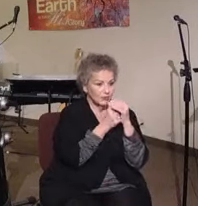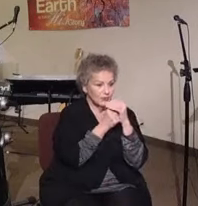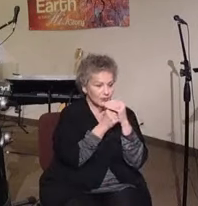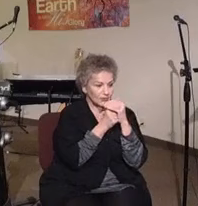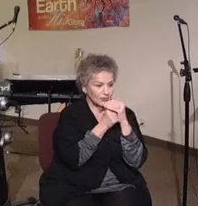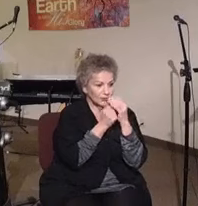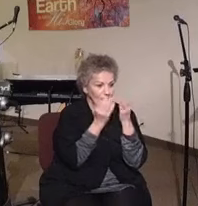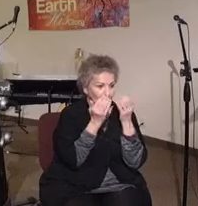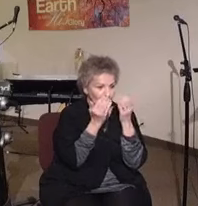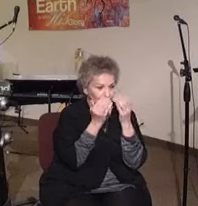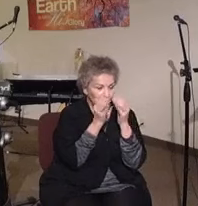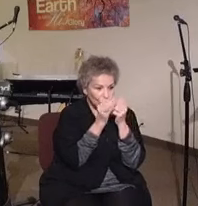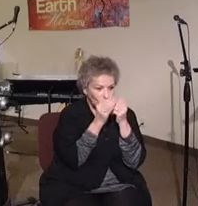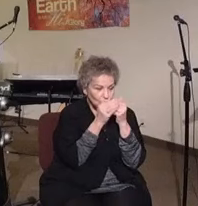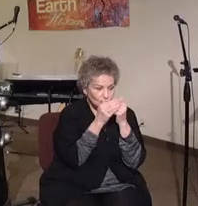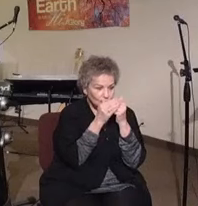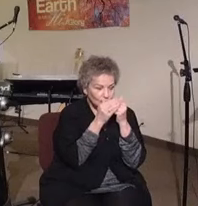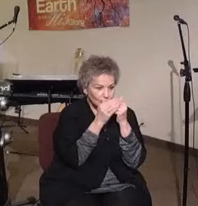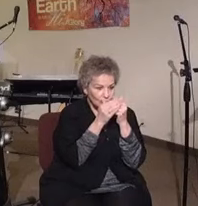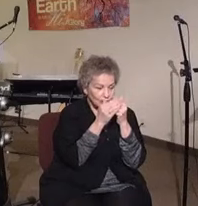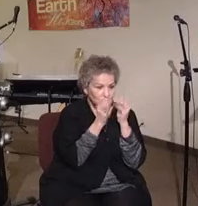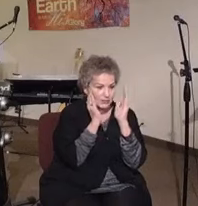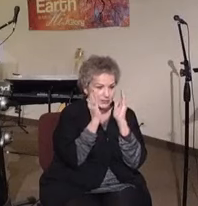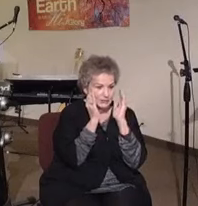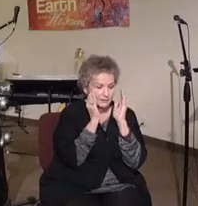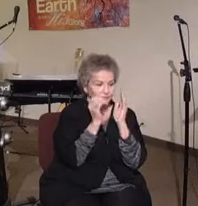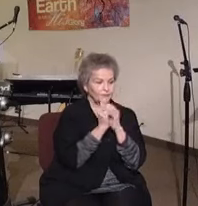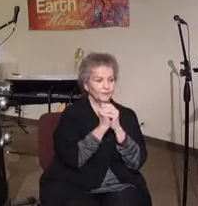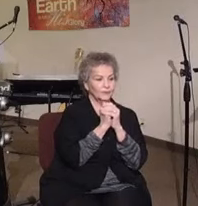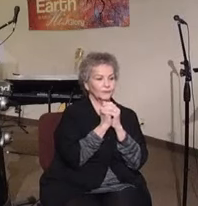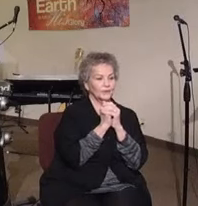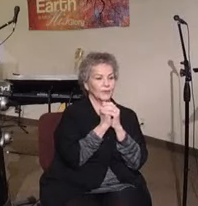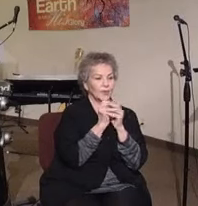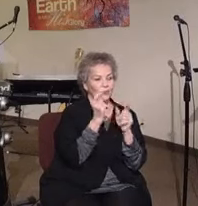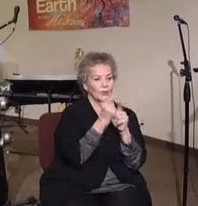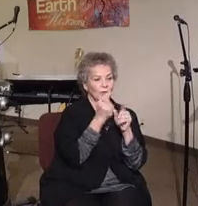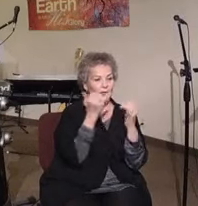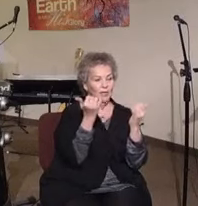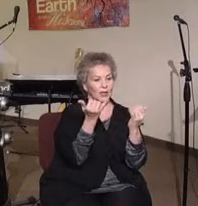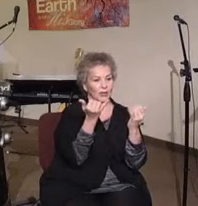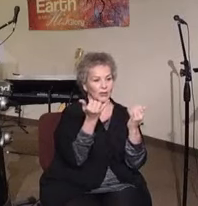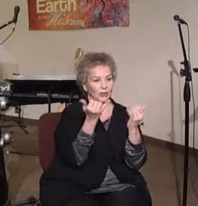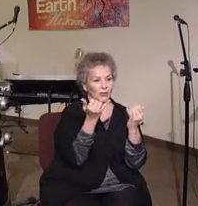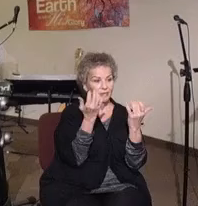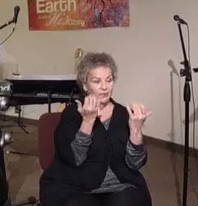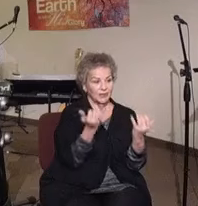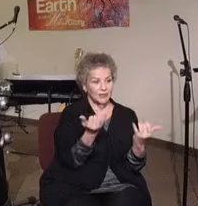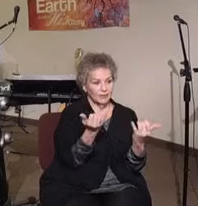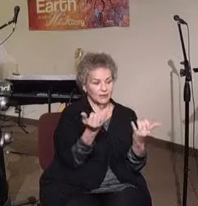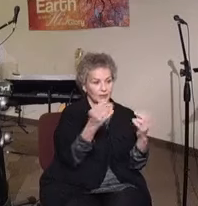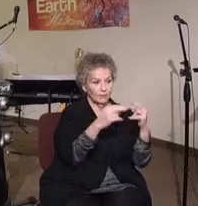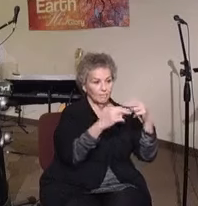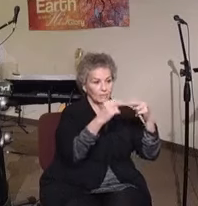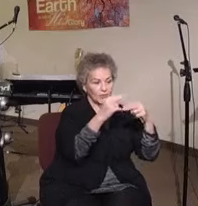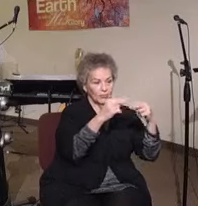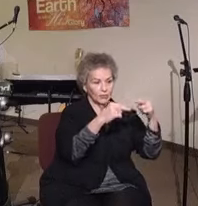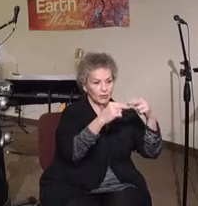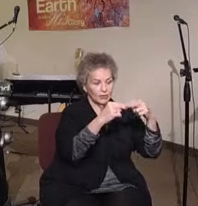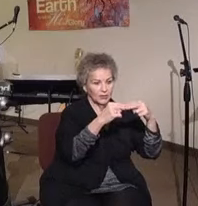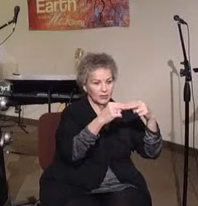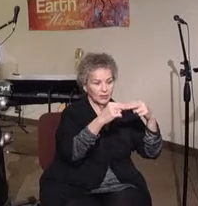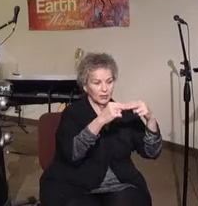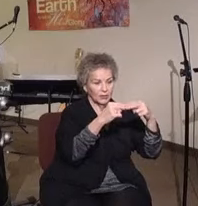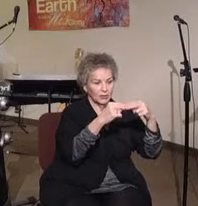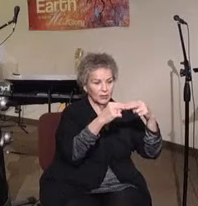Press in. Come on. Come on. Right now, this building's being prepared for